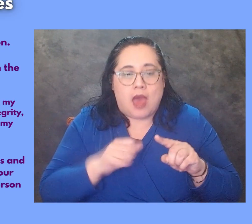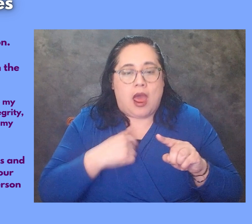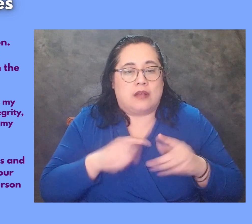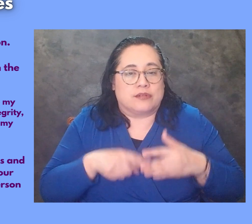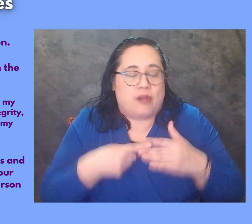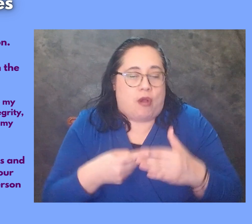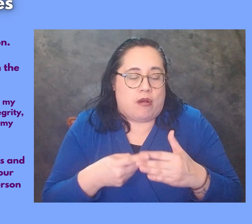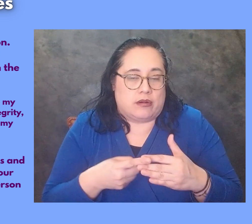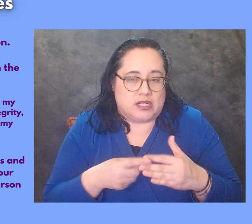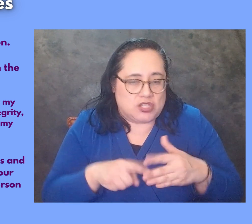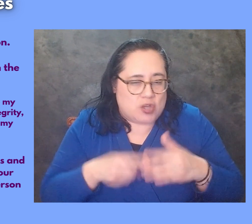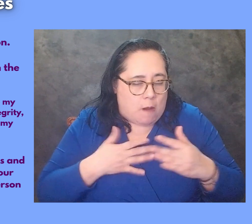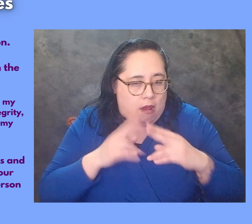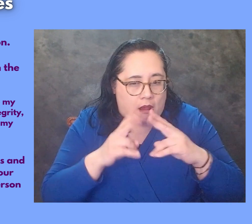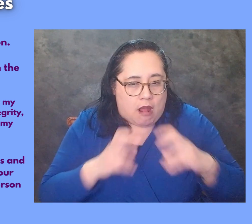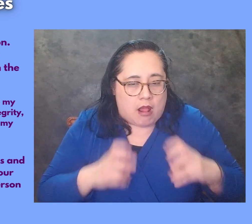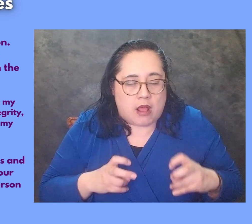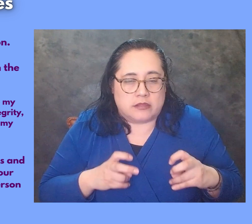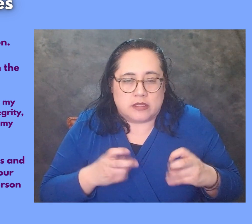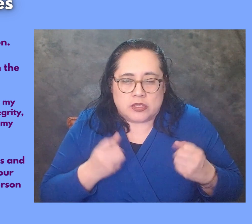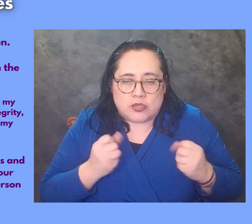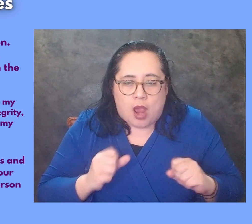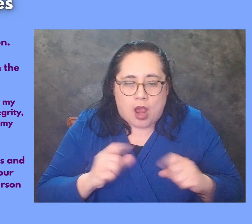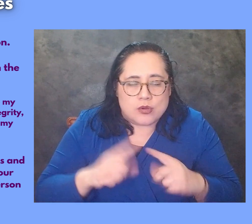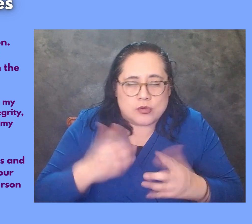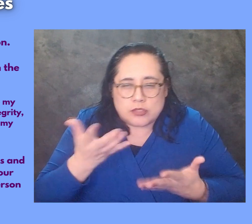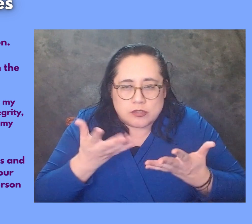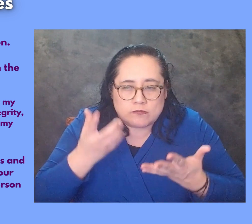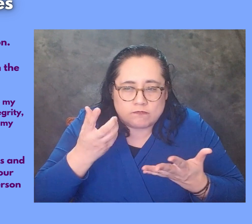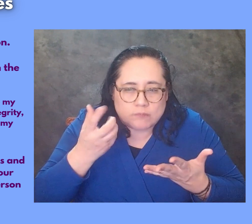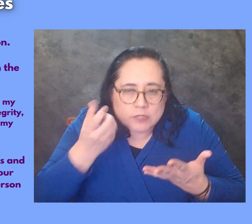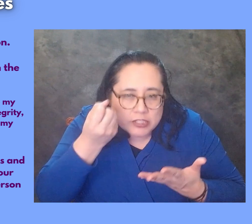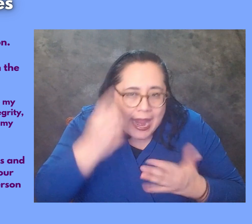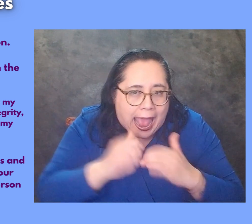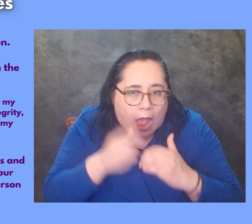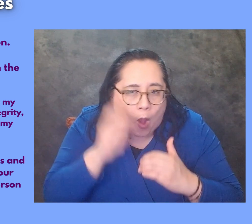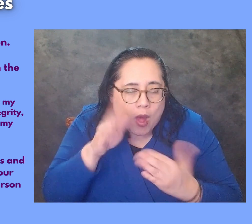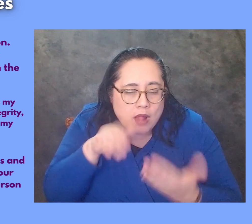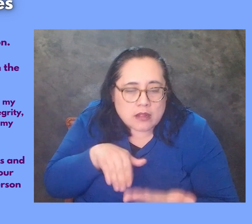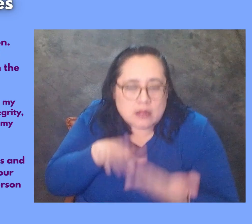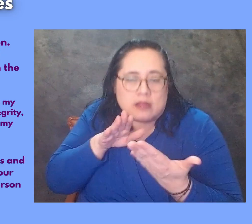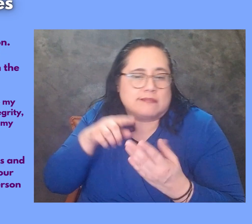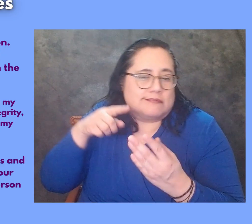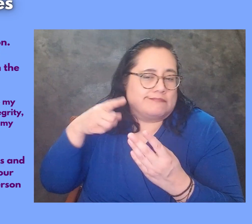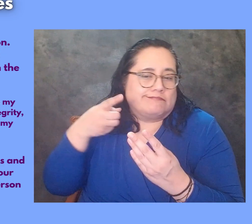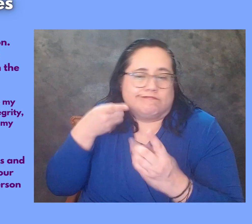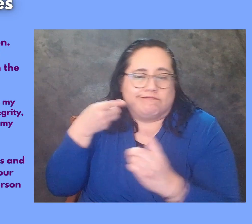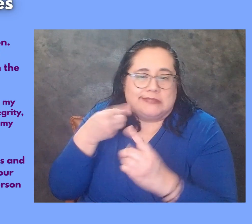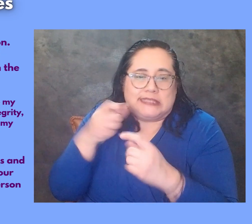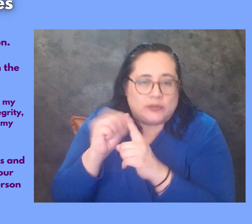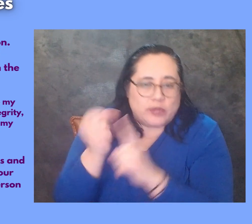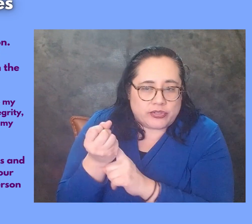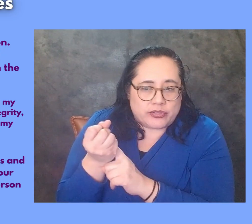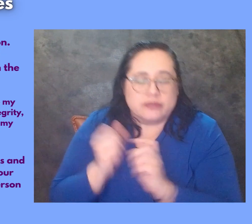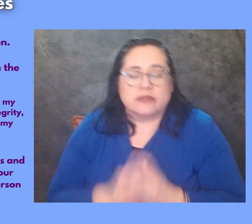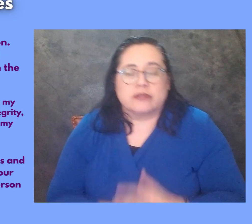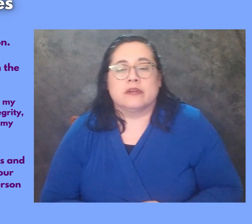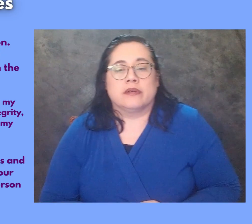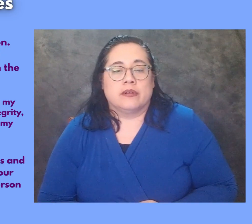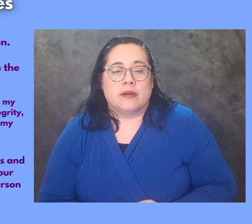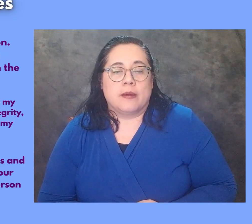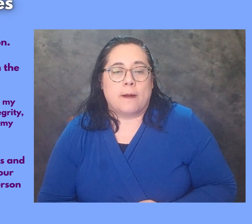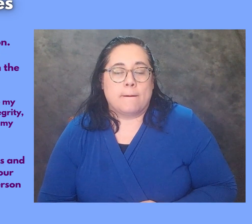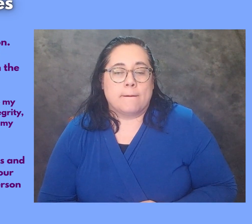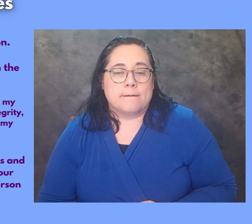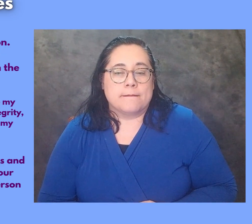equitable? That's the place where I start my analysis to start to understand how to approach the given situation.